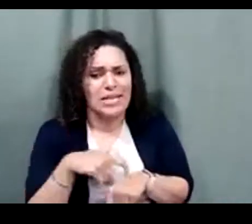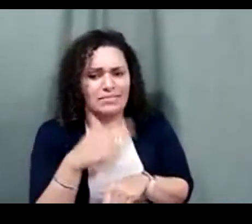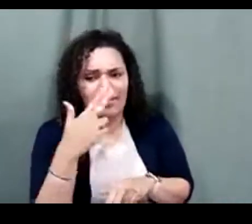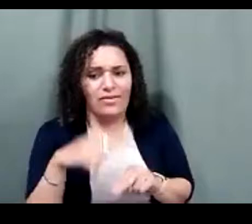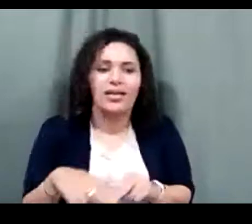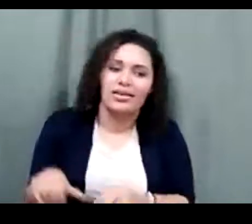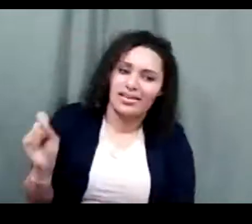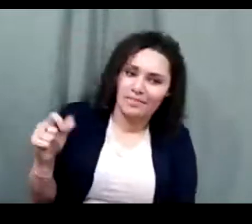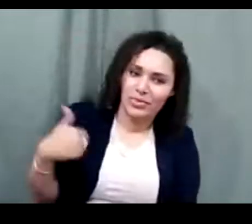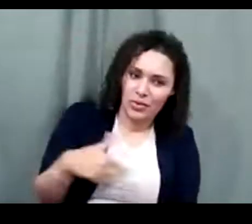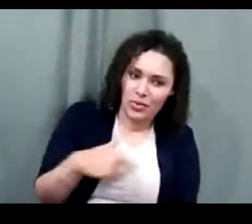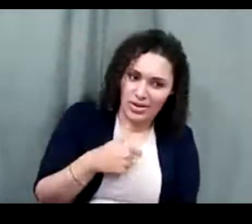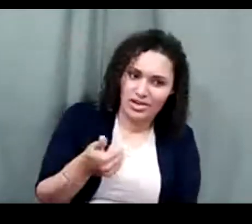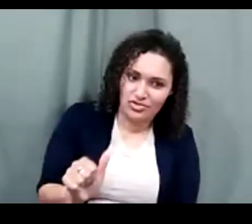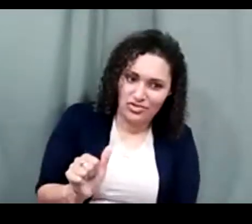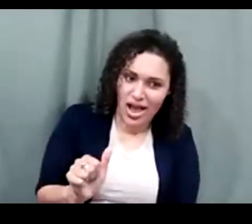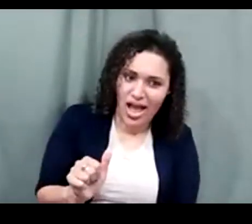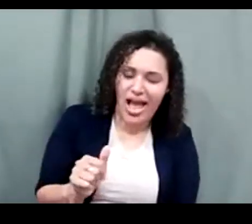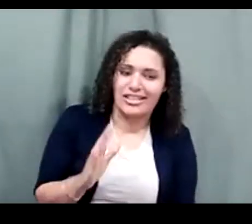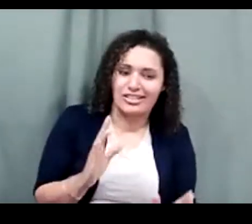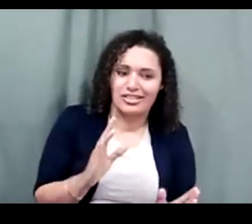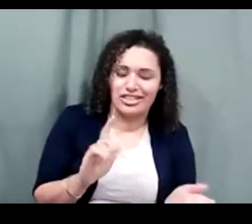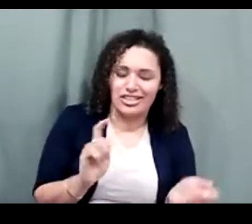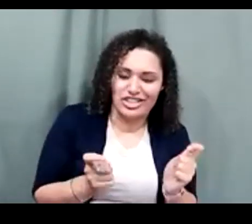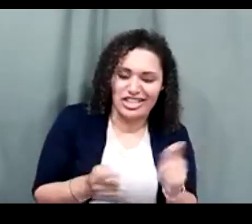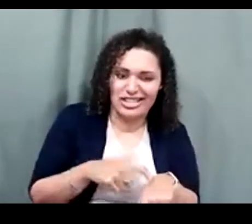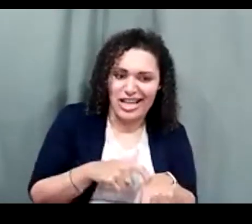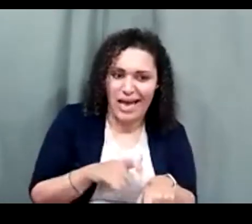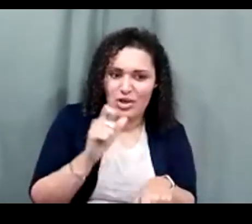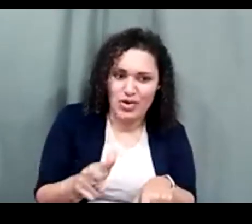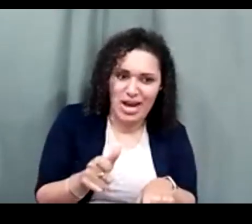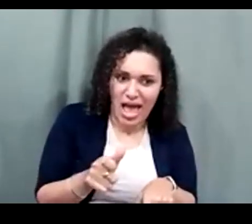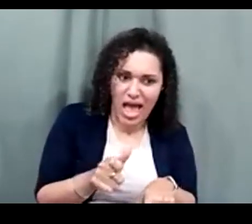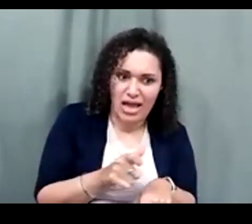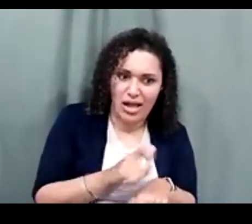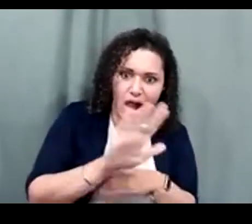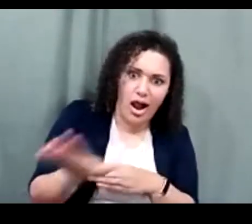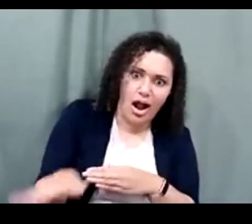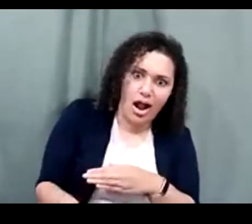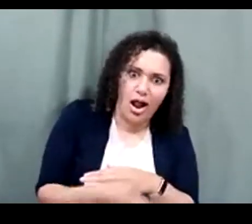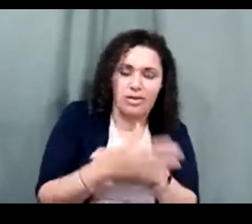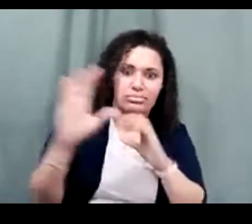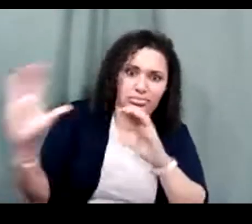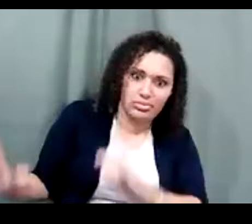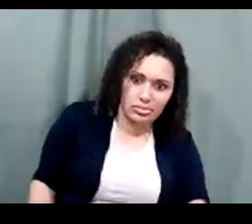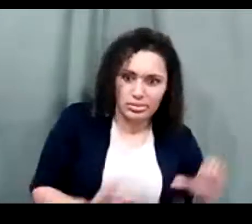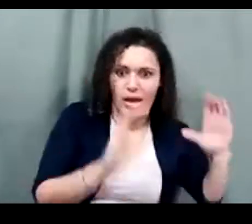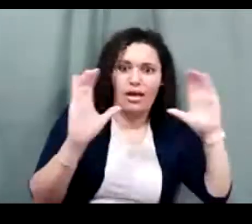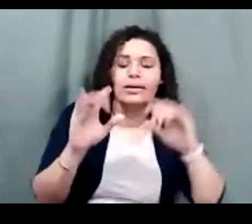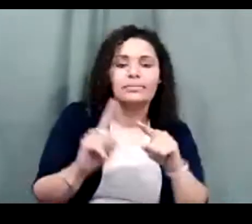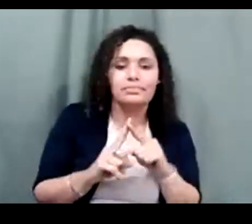ideally we try to stagger it so we're not up that late. Yeah. But it depends on the year and what's going on. But that's kind of the